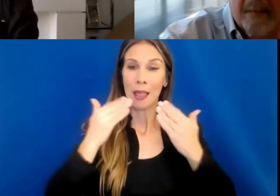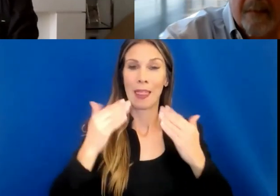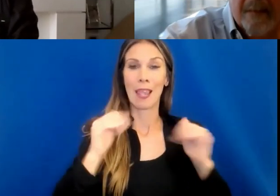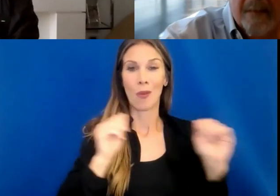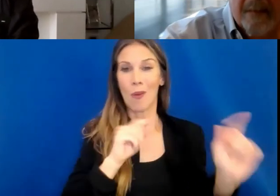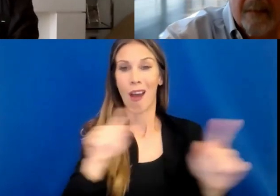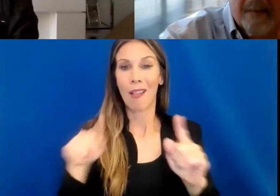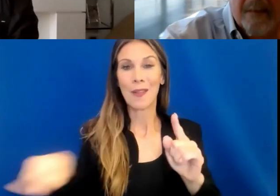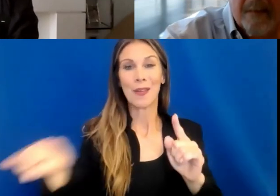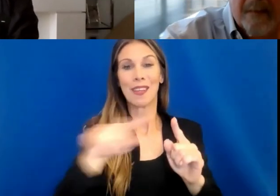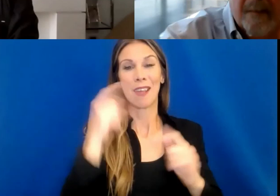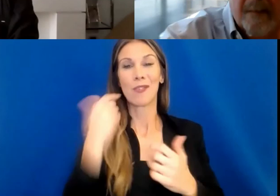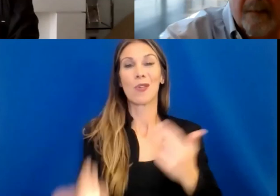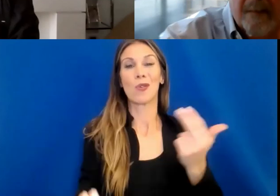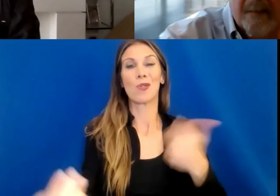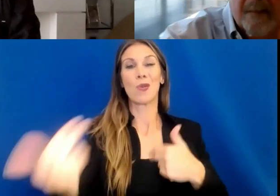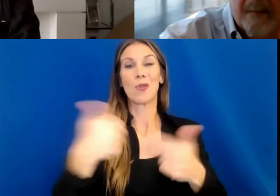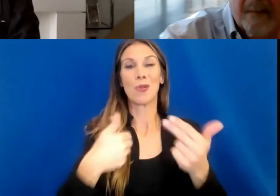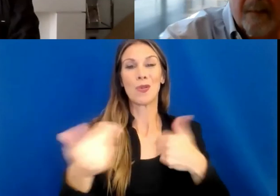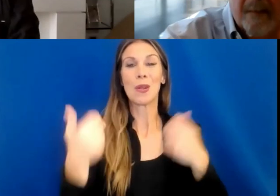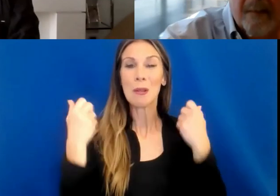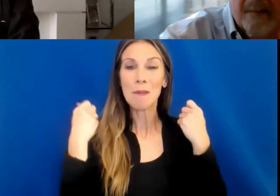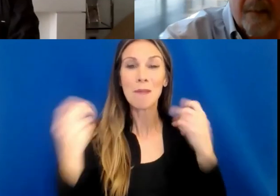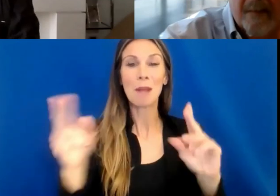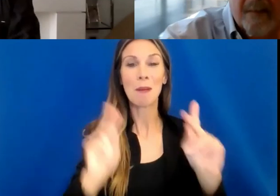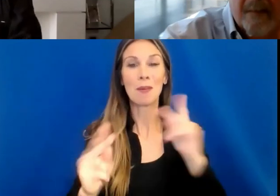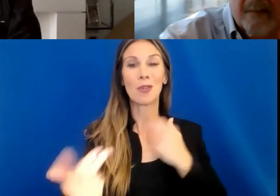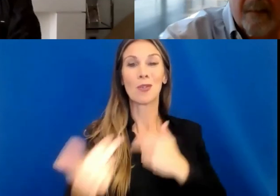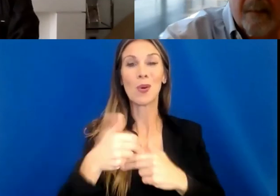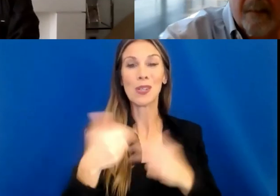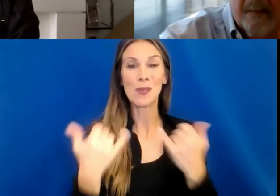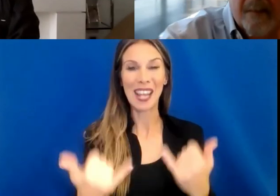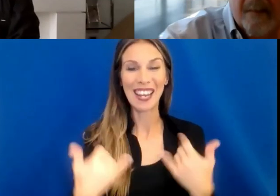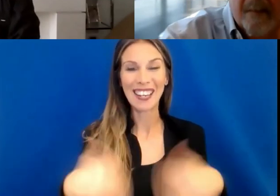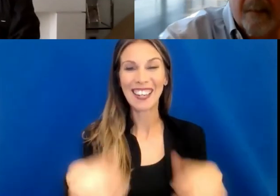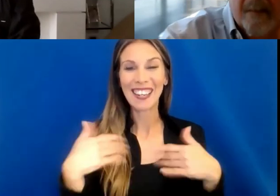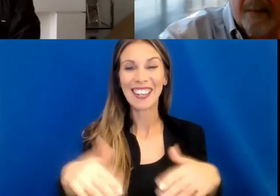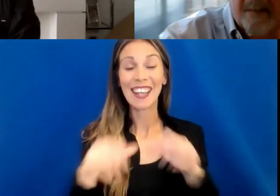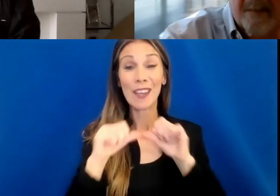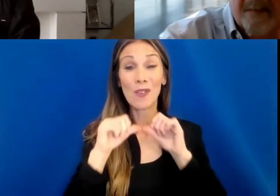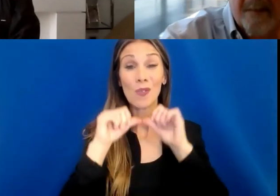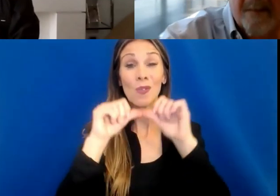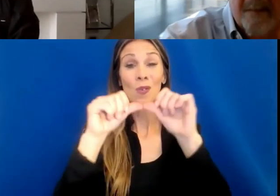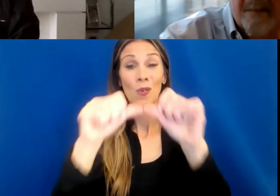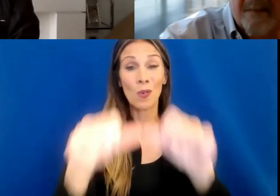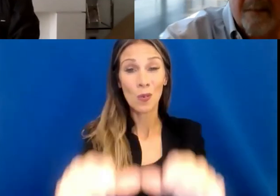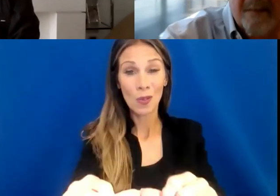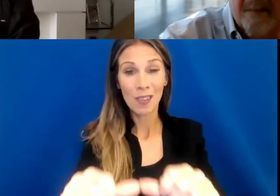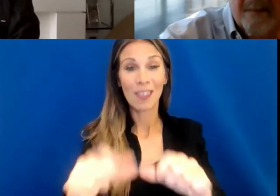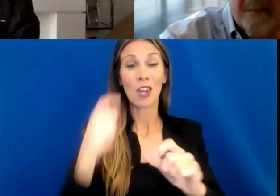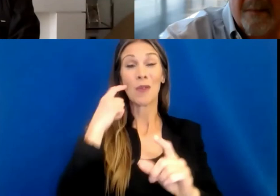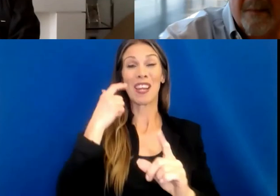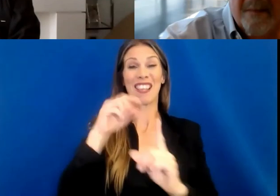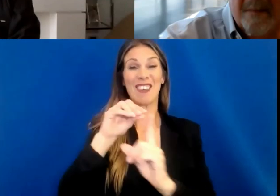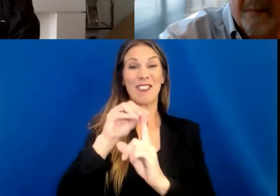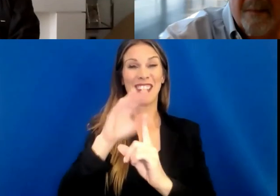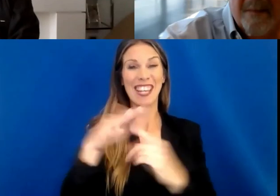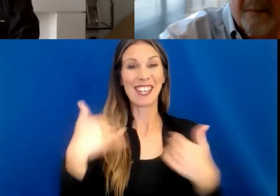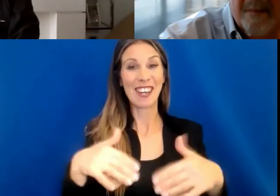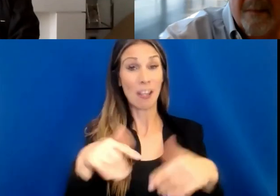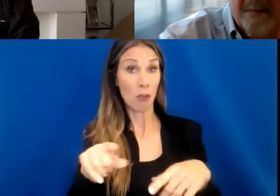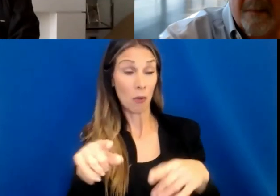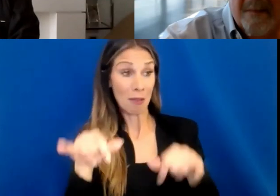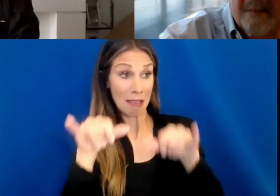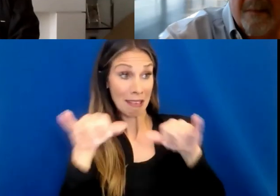who has attended this, quite a number, and you've stuck with our orientation. We hope you have found it